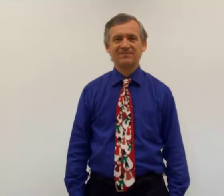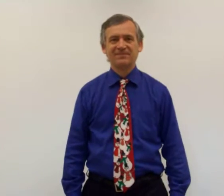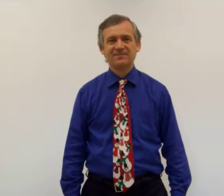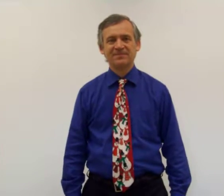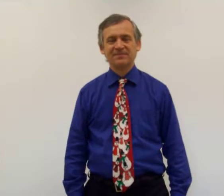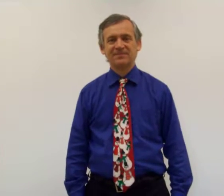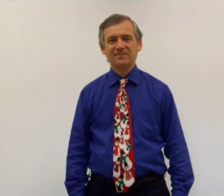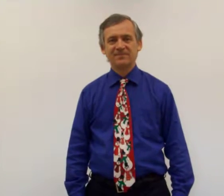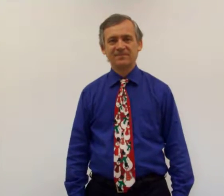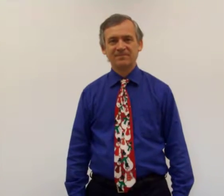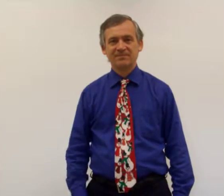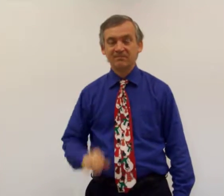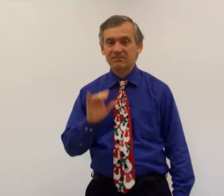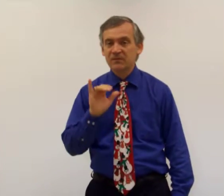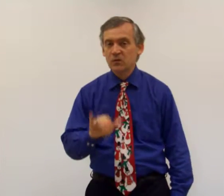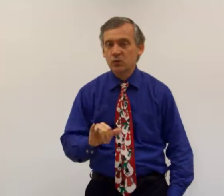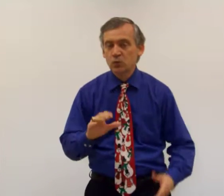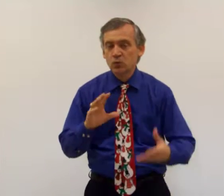In the legend of Orpheus,